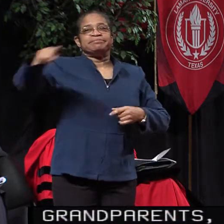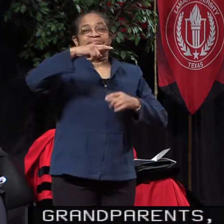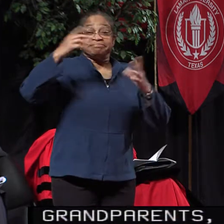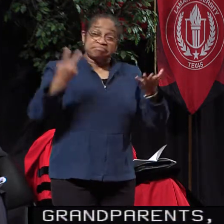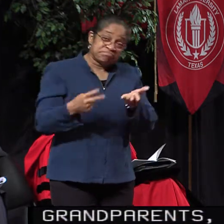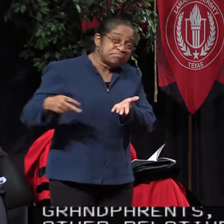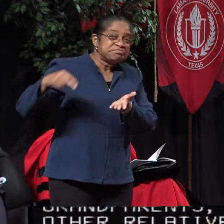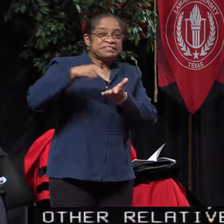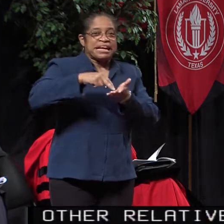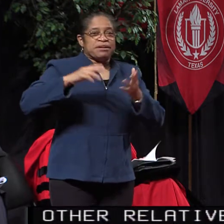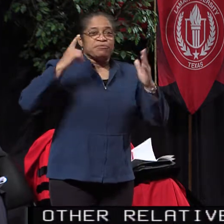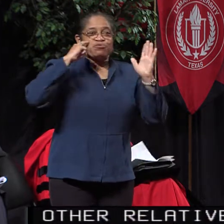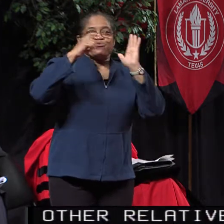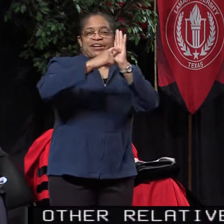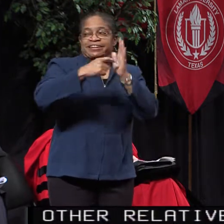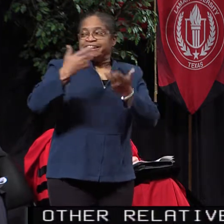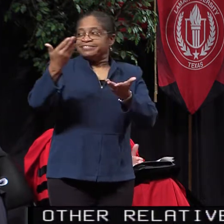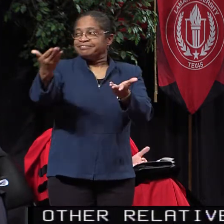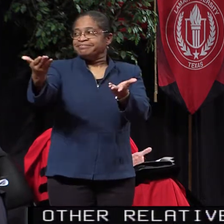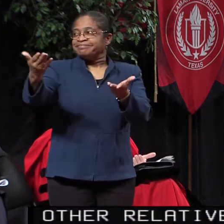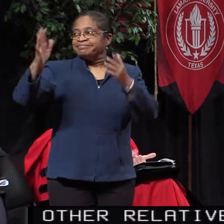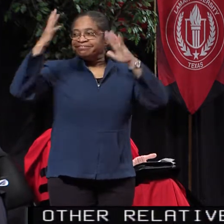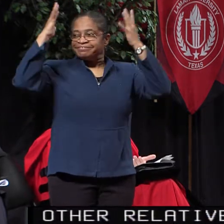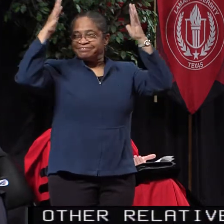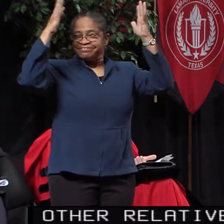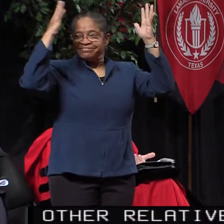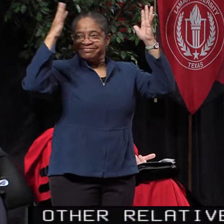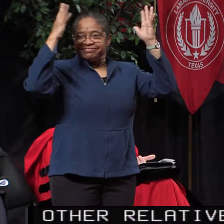please stand and be recognized?